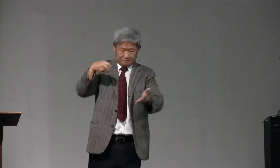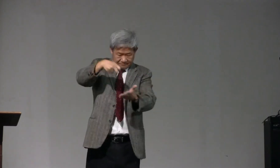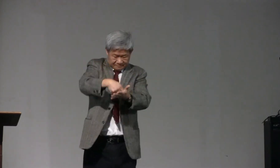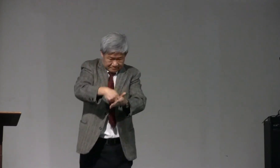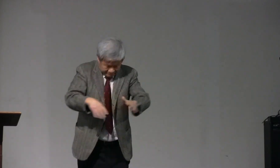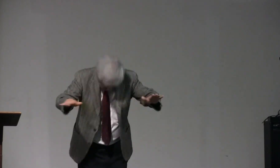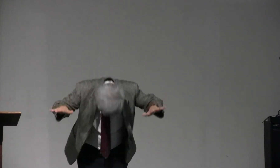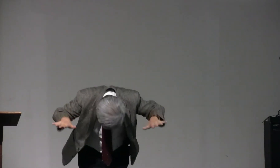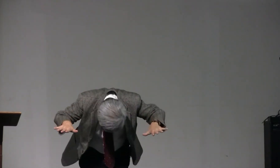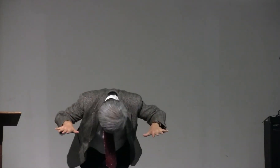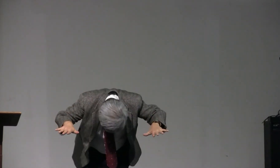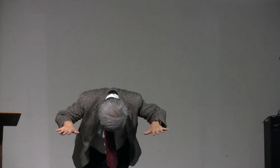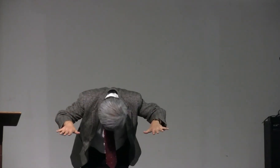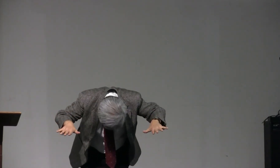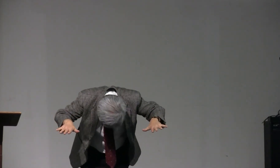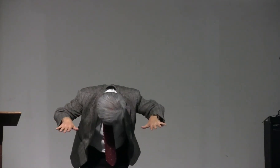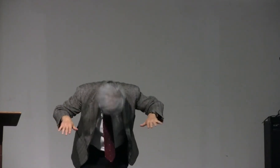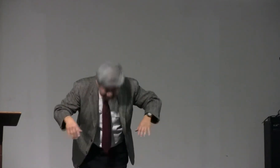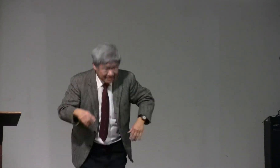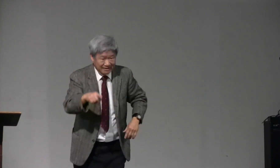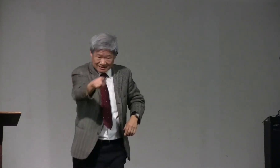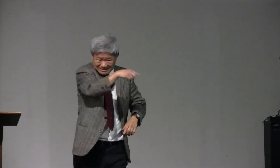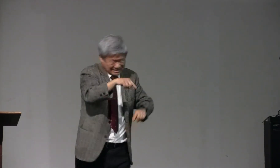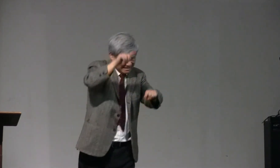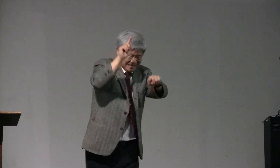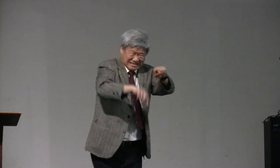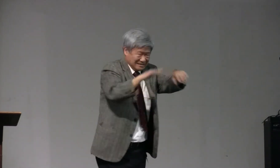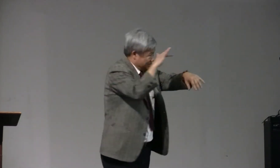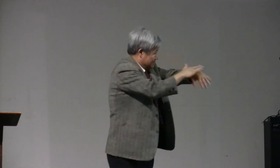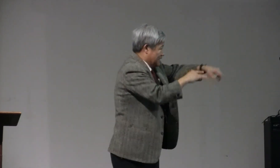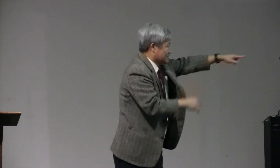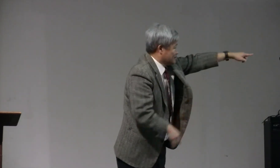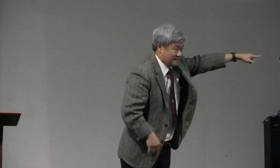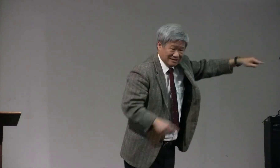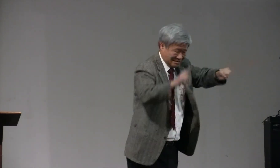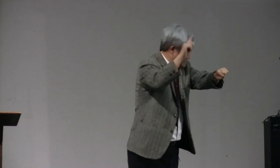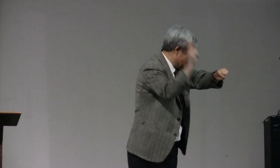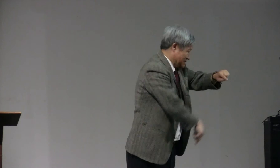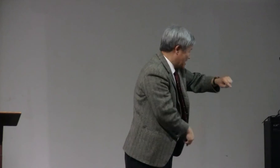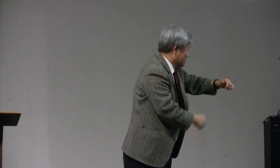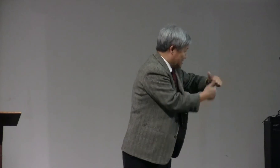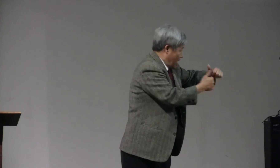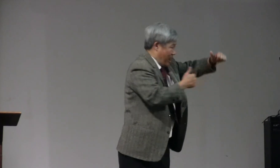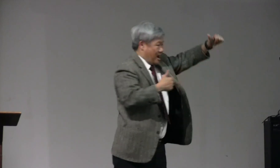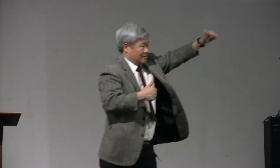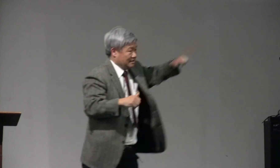be killed. You had to bow down before the emperor. You can't touch